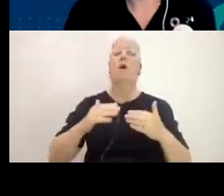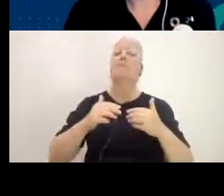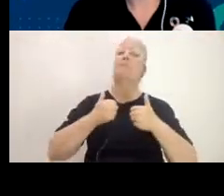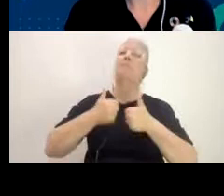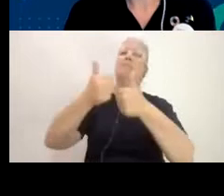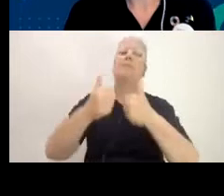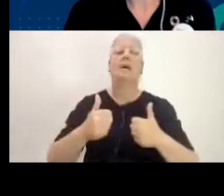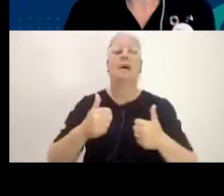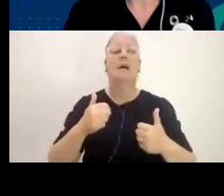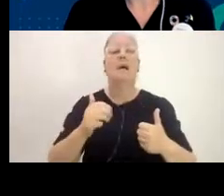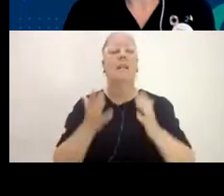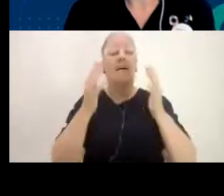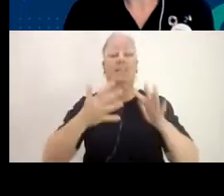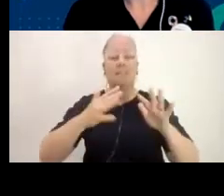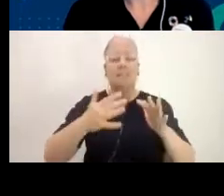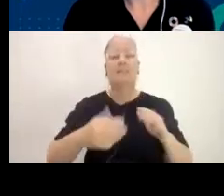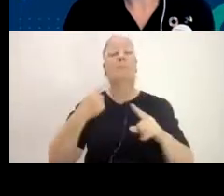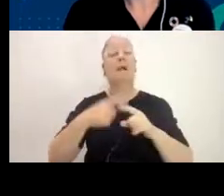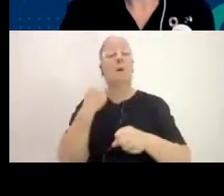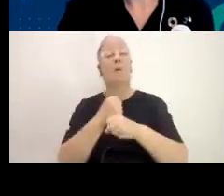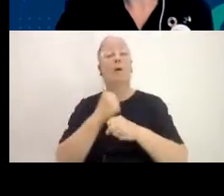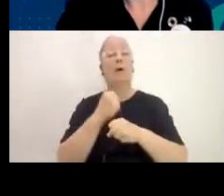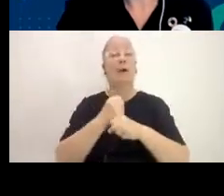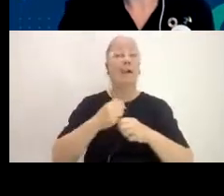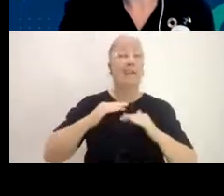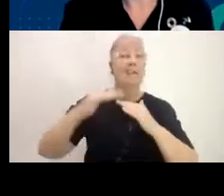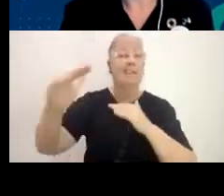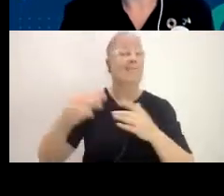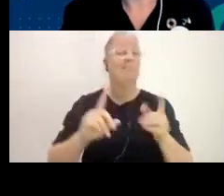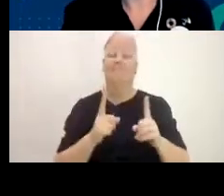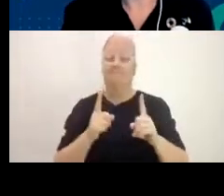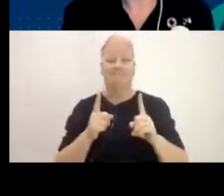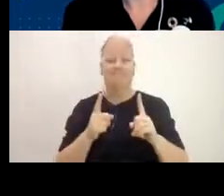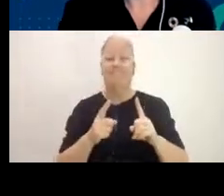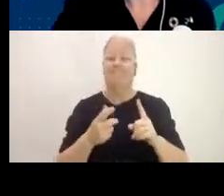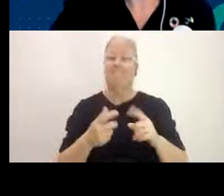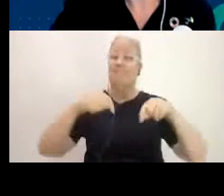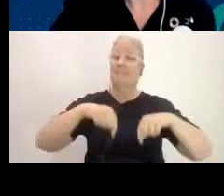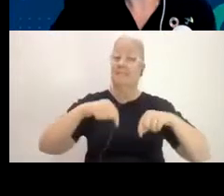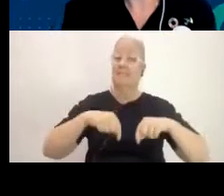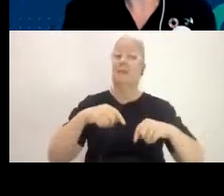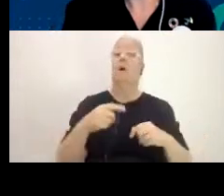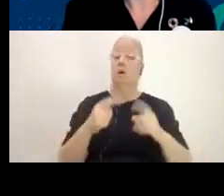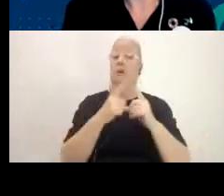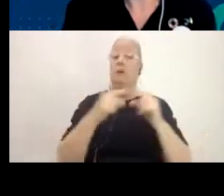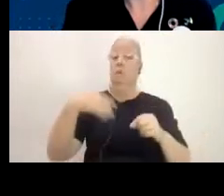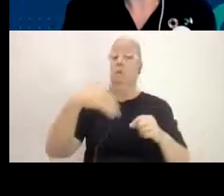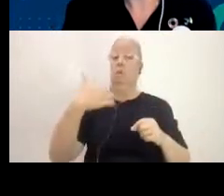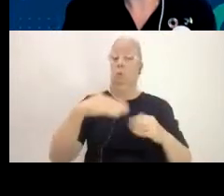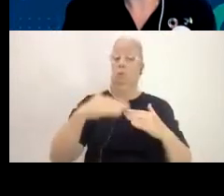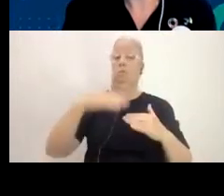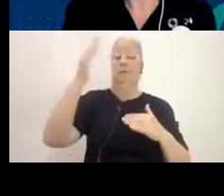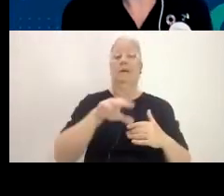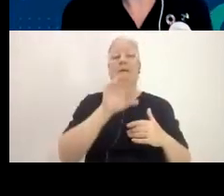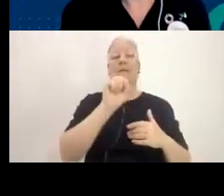health care still has a social stigma in Japan, and there is no guarantee for insurance coverage.